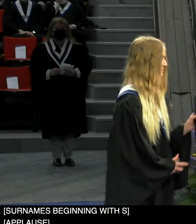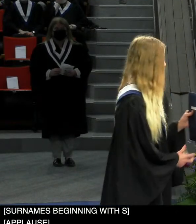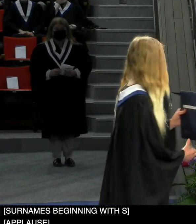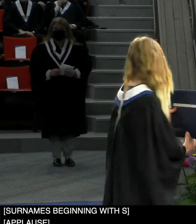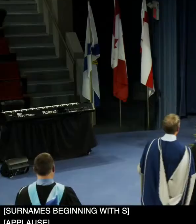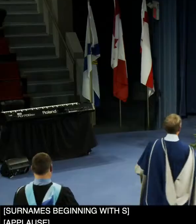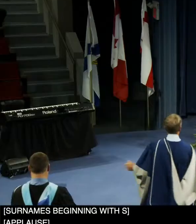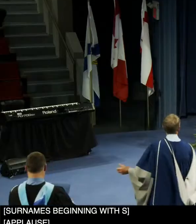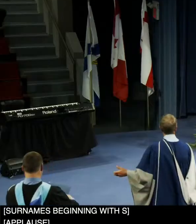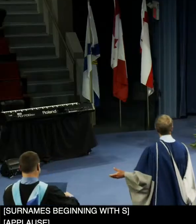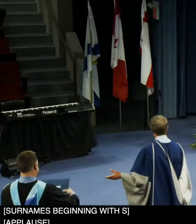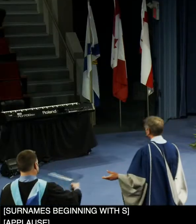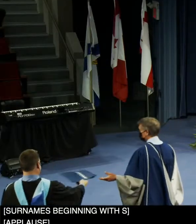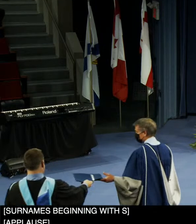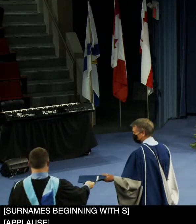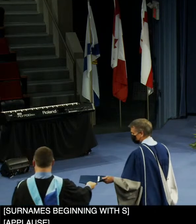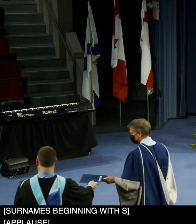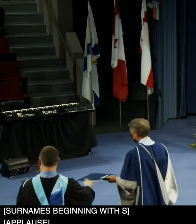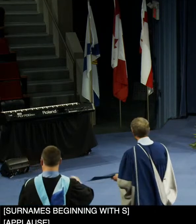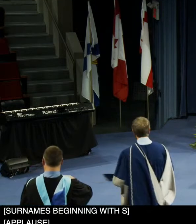Paige Turnbull.